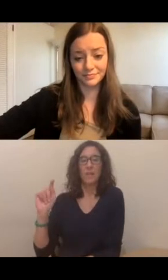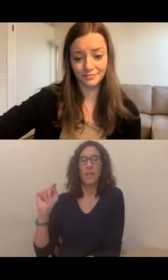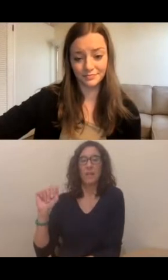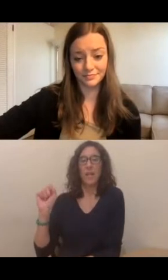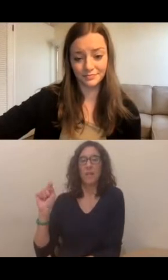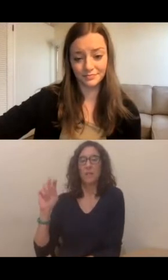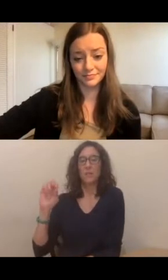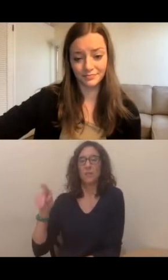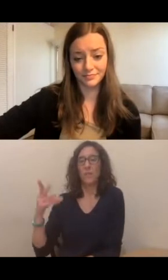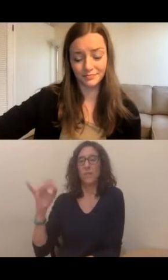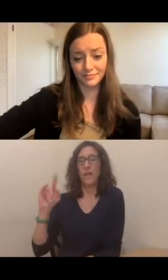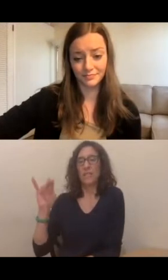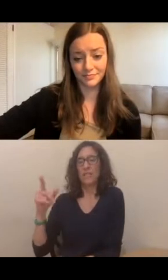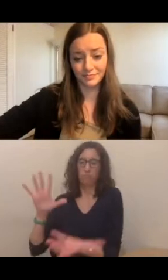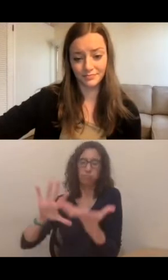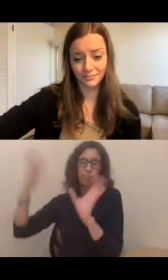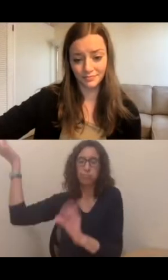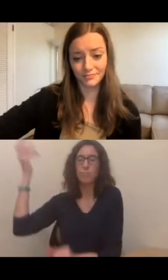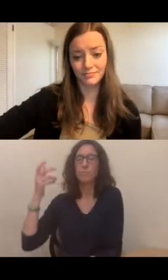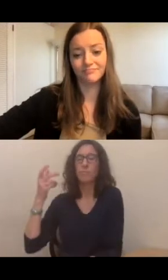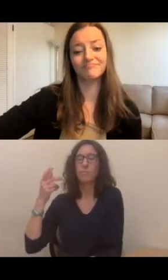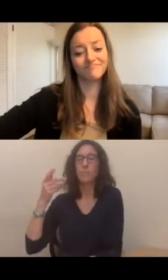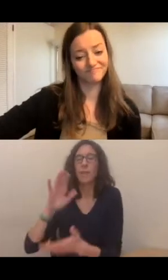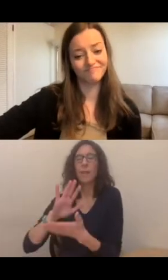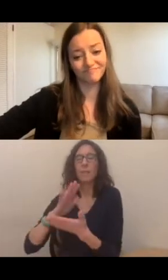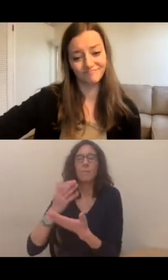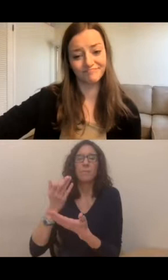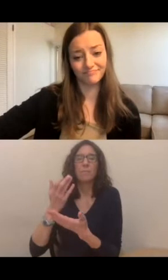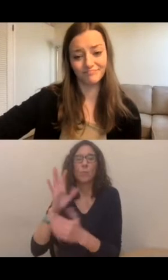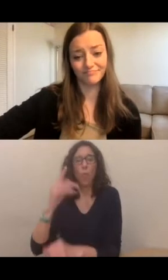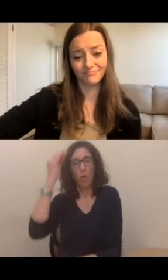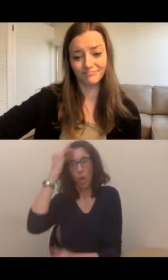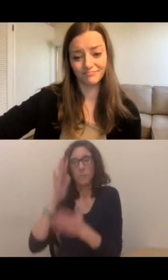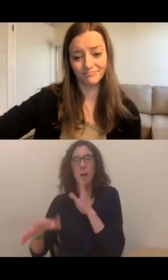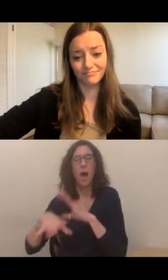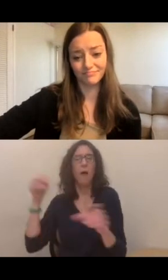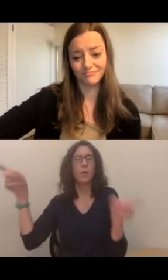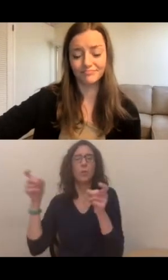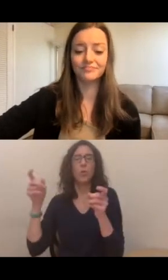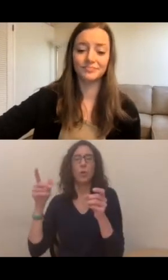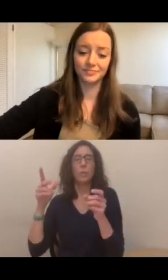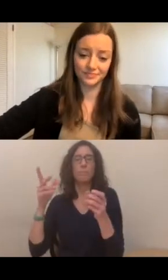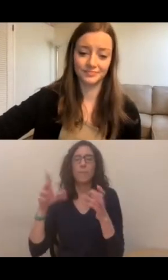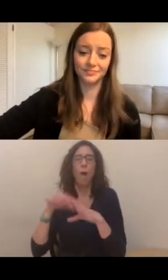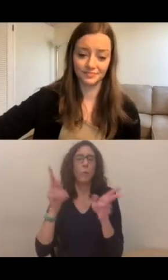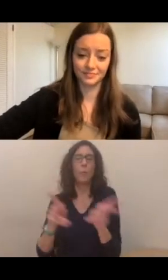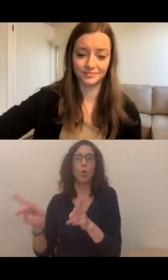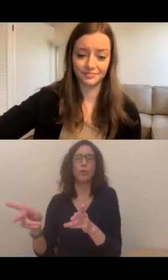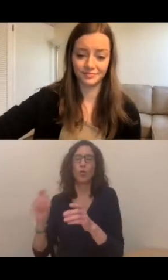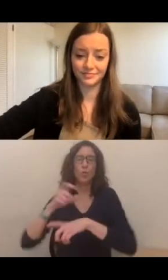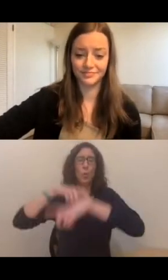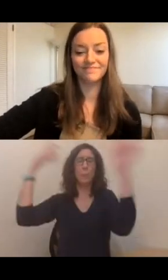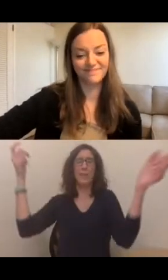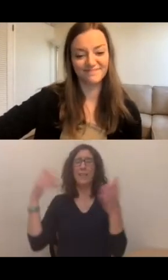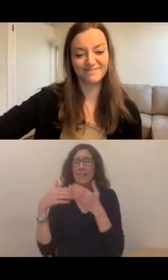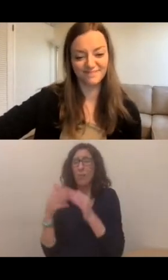And catastrophizing is when your thoughts become out of control or out of proportion, such as the problem feels so big, even though in itself it